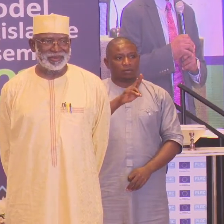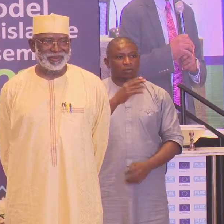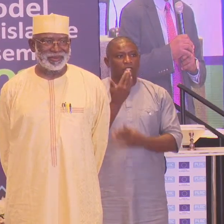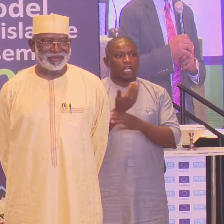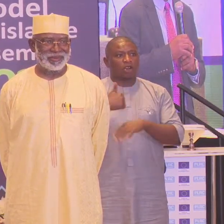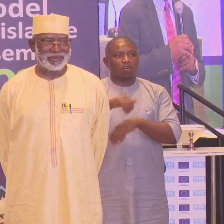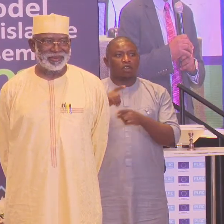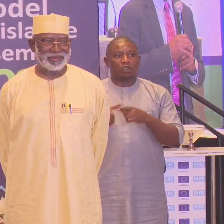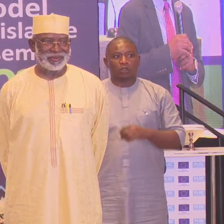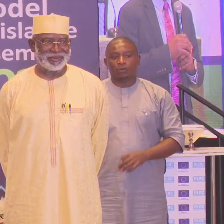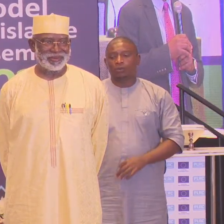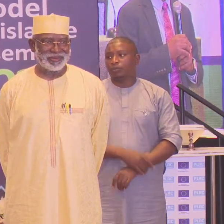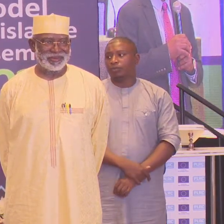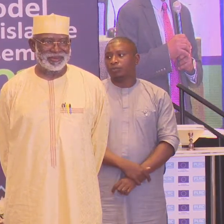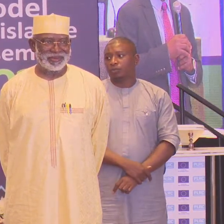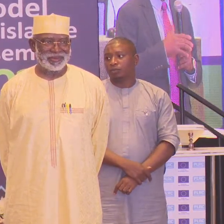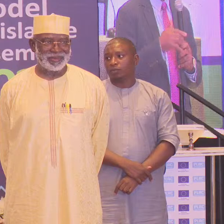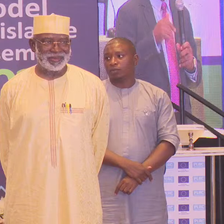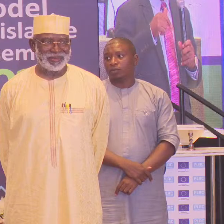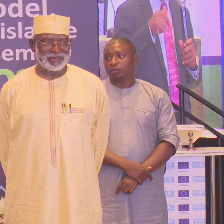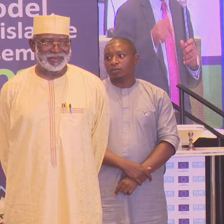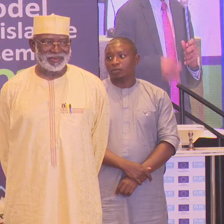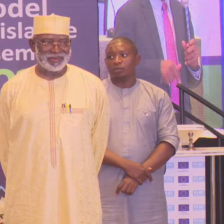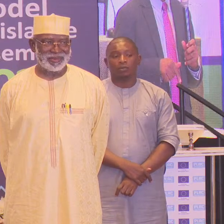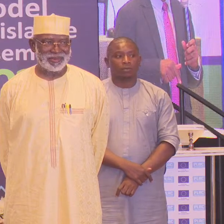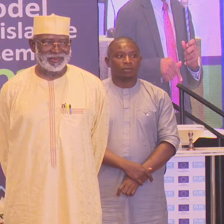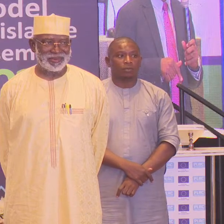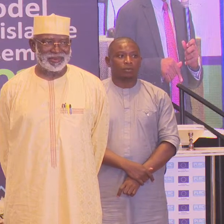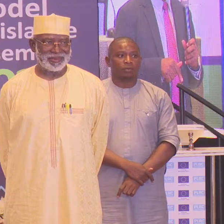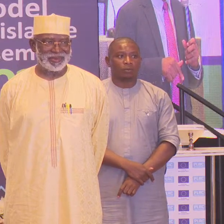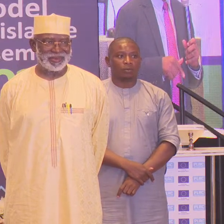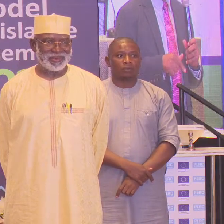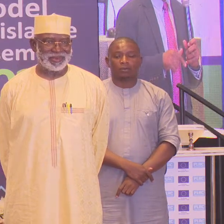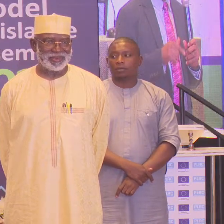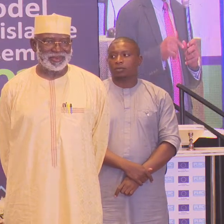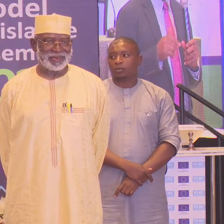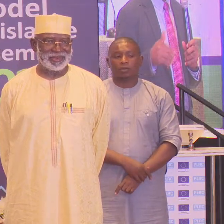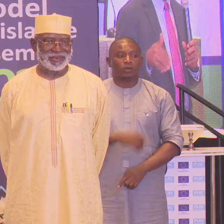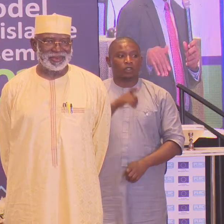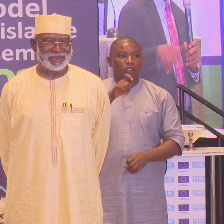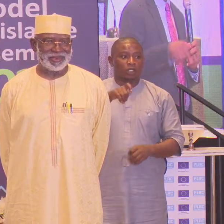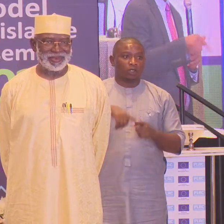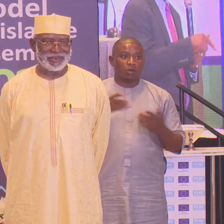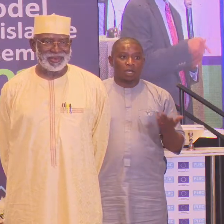Kiru, you need to be here so that you can